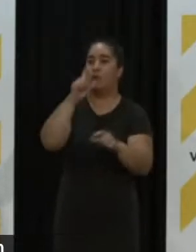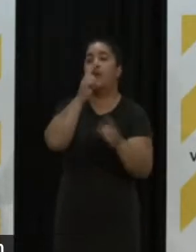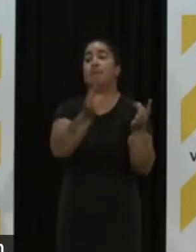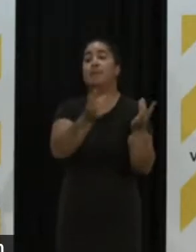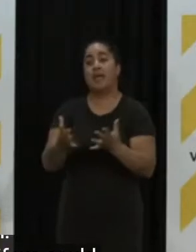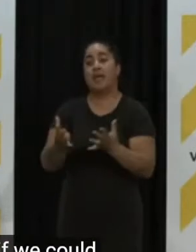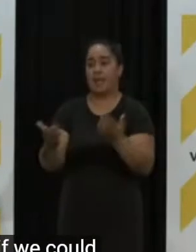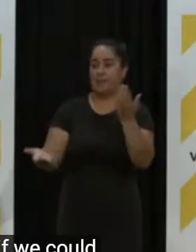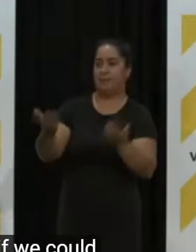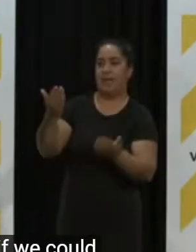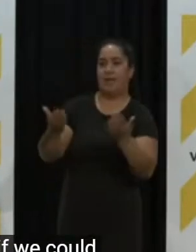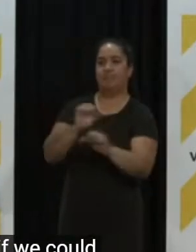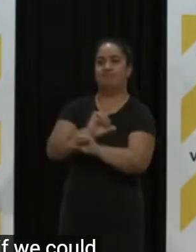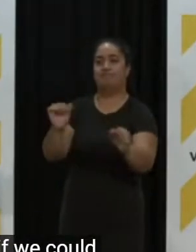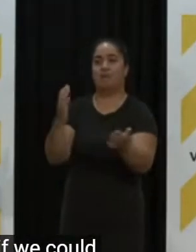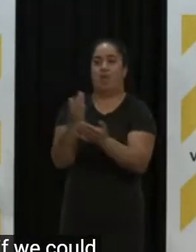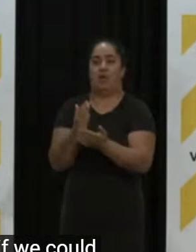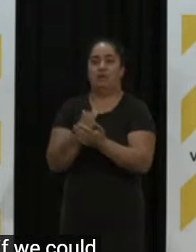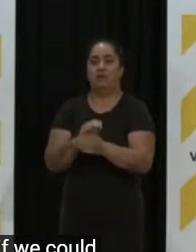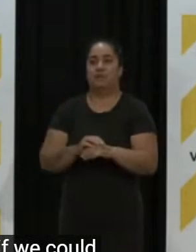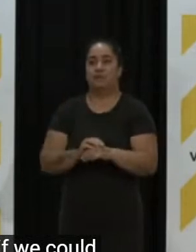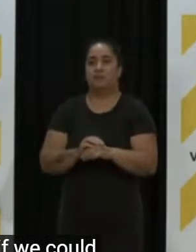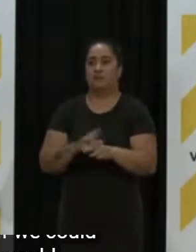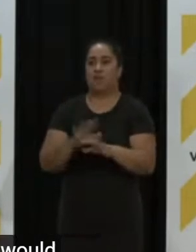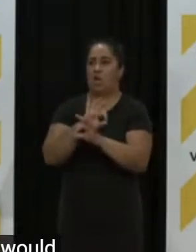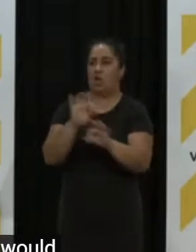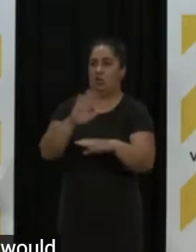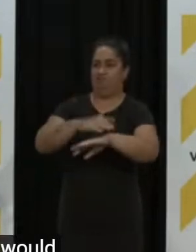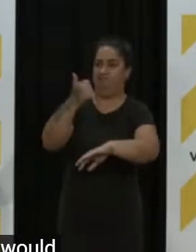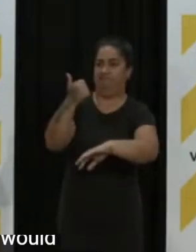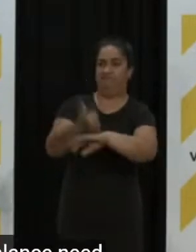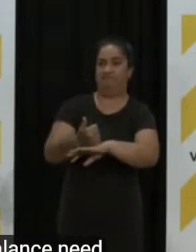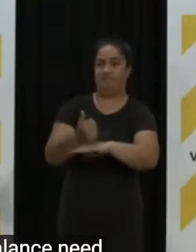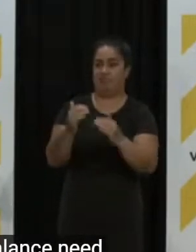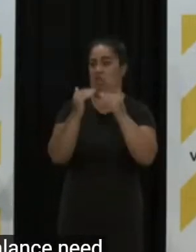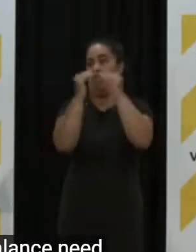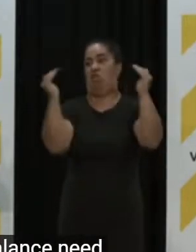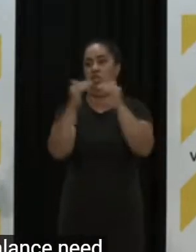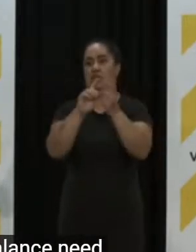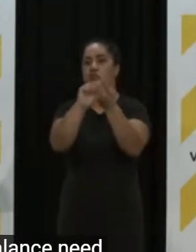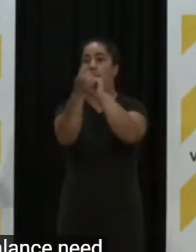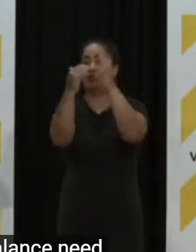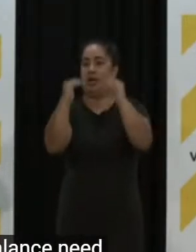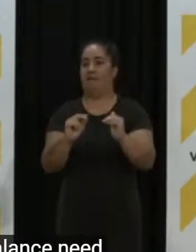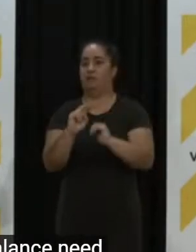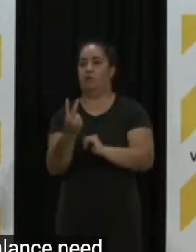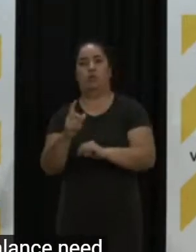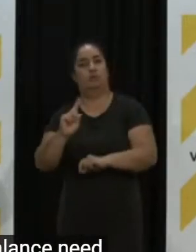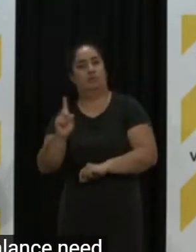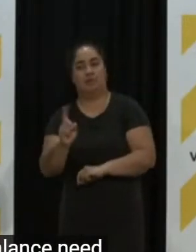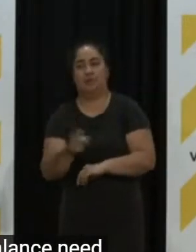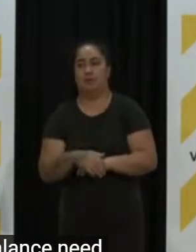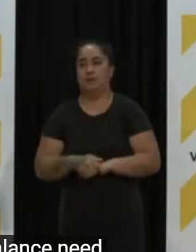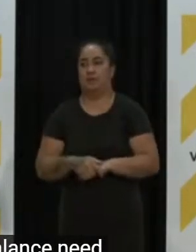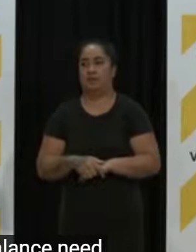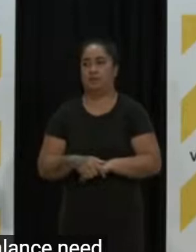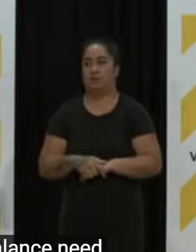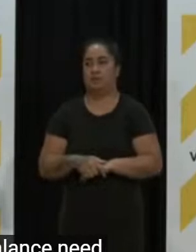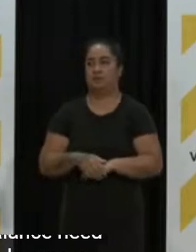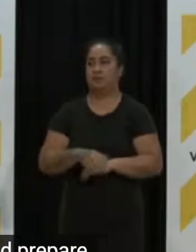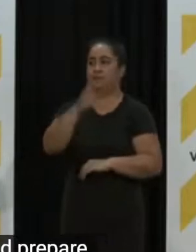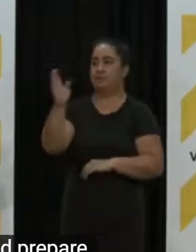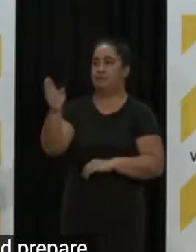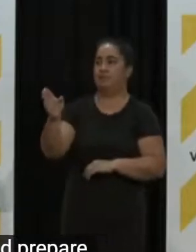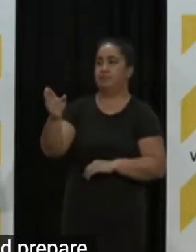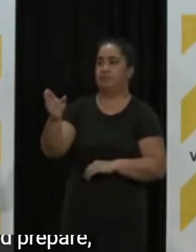but also not to set an unrealistic expectation that it would be a straight move to 2. On the traffic light system, a lot of community events